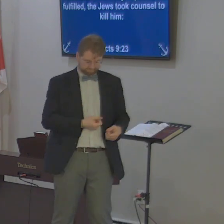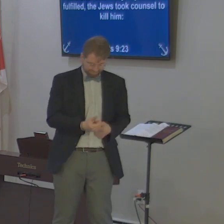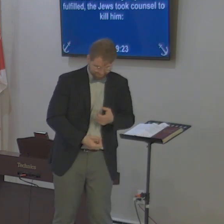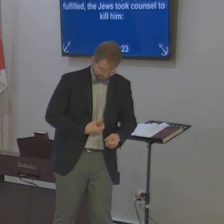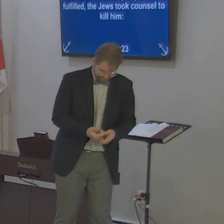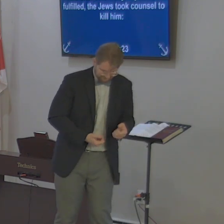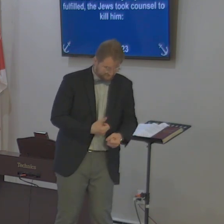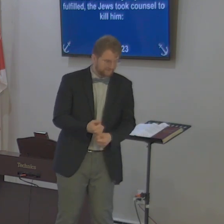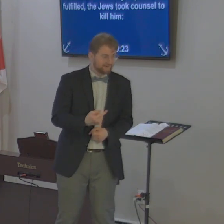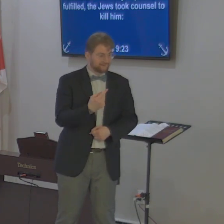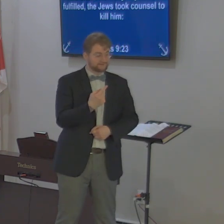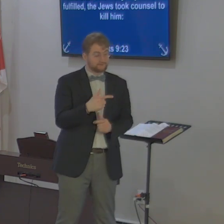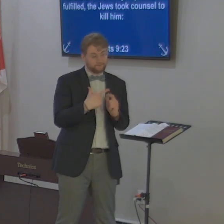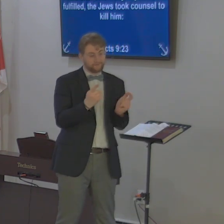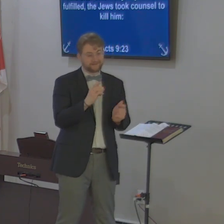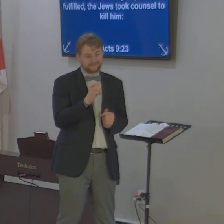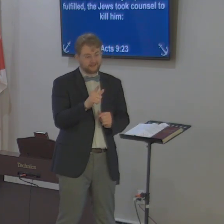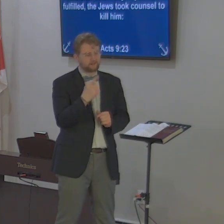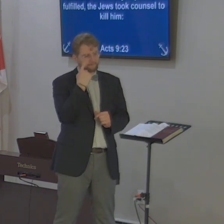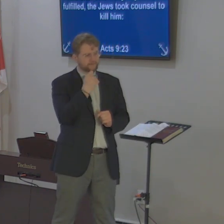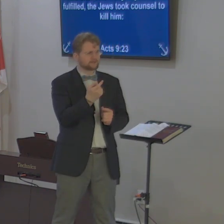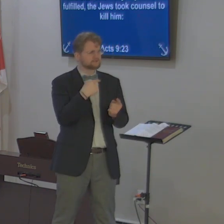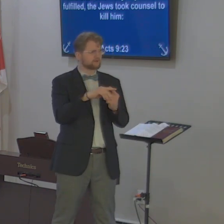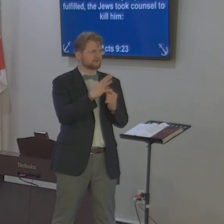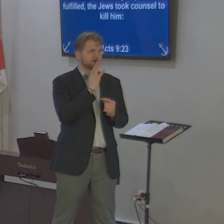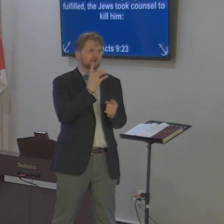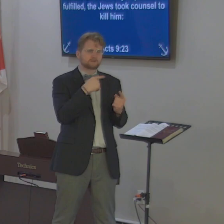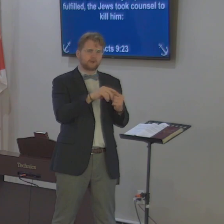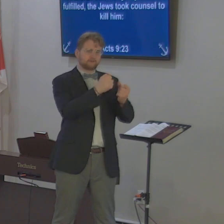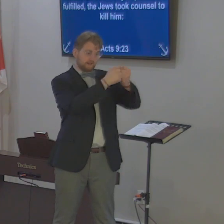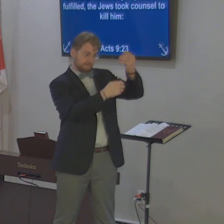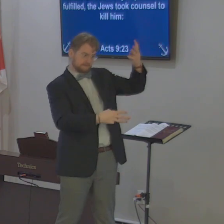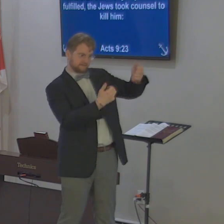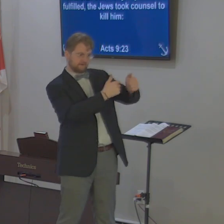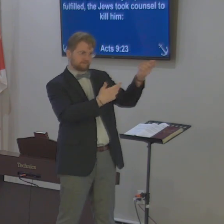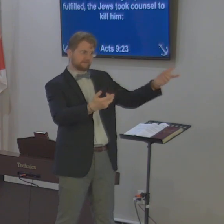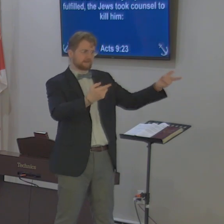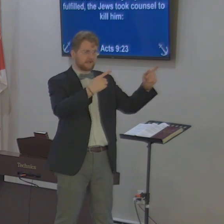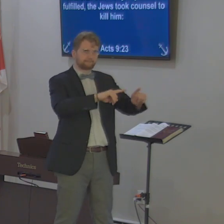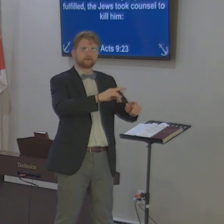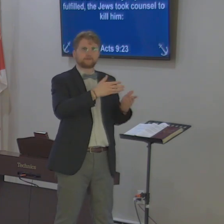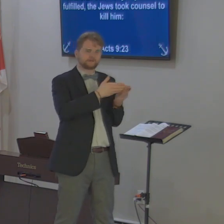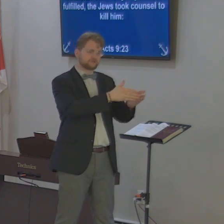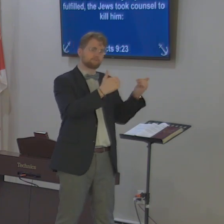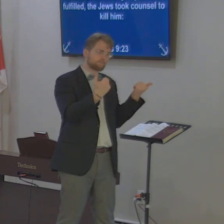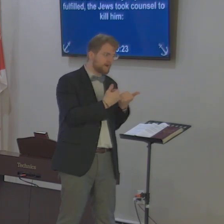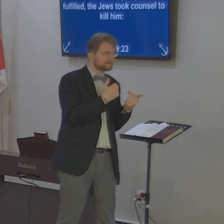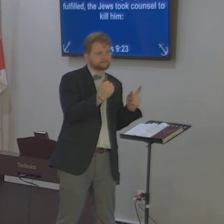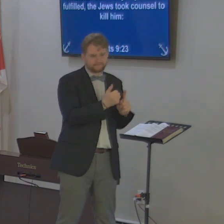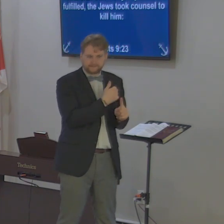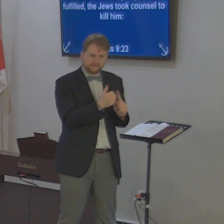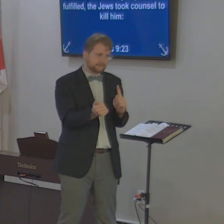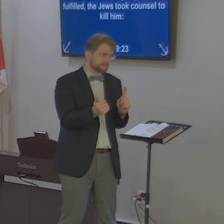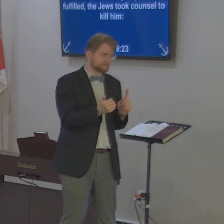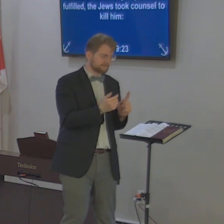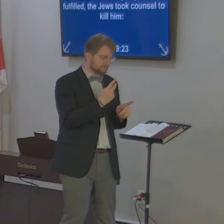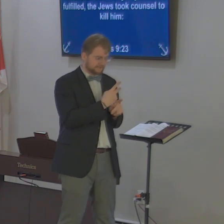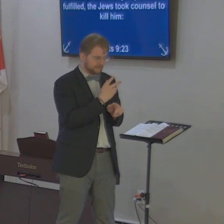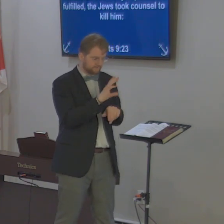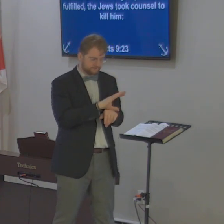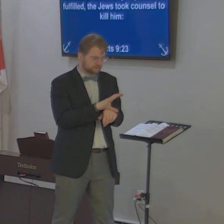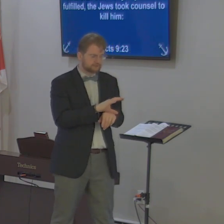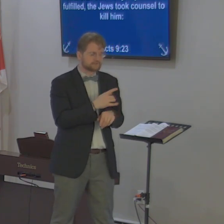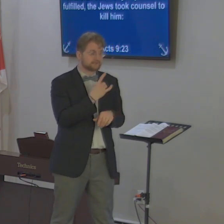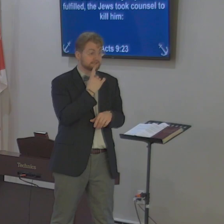because he would bring it up later when he talks about the whole list of everything that happened to him, hence the shipwrecks and the beatings and the care of the church, and he said,